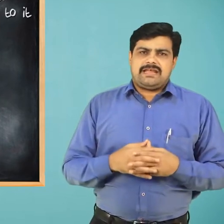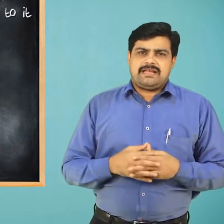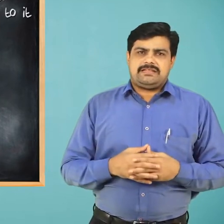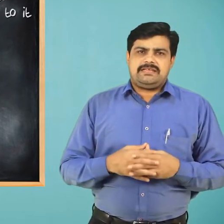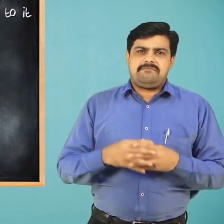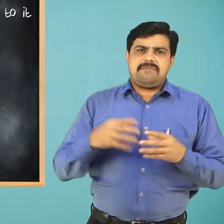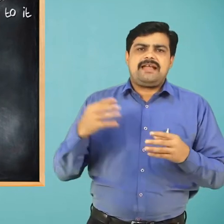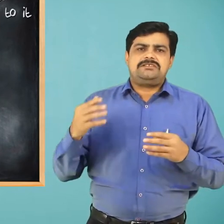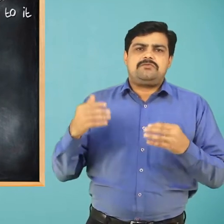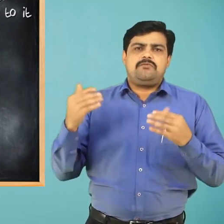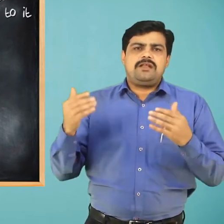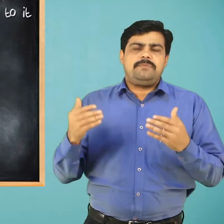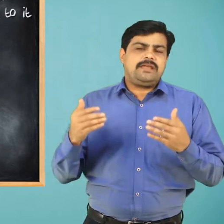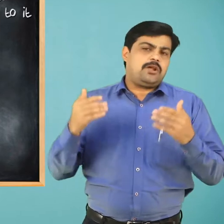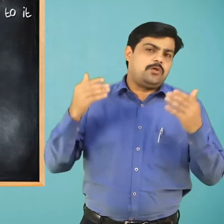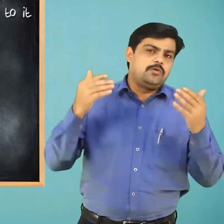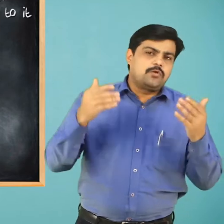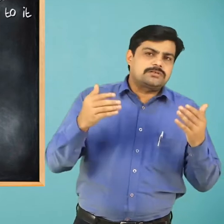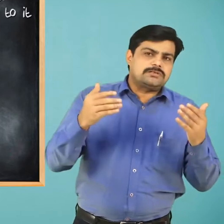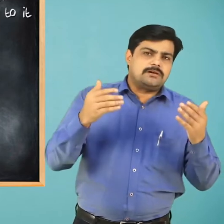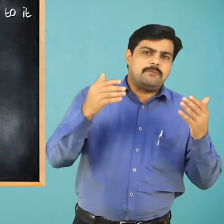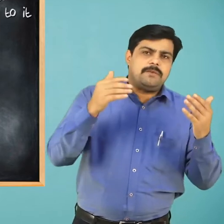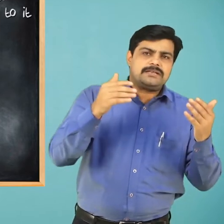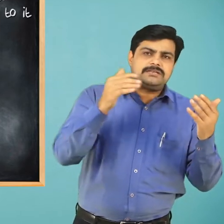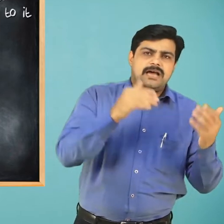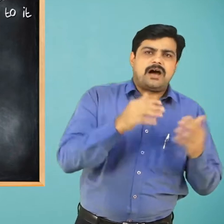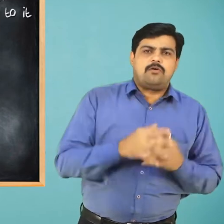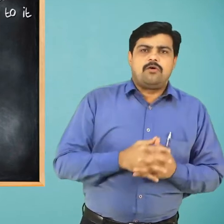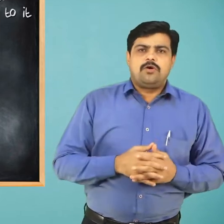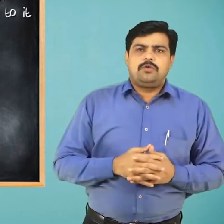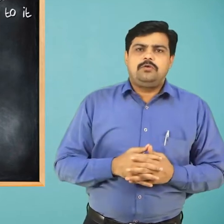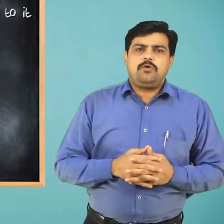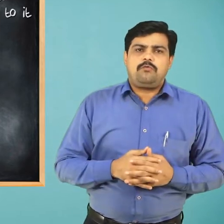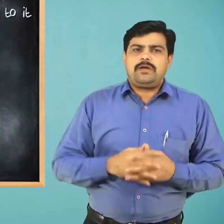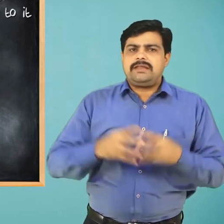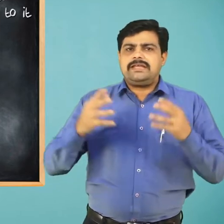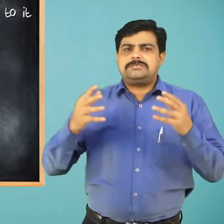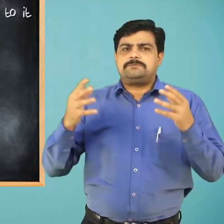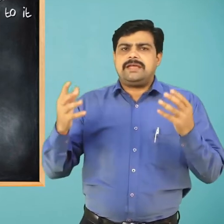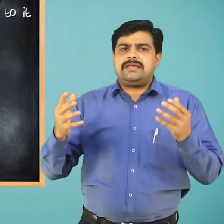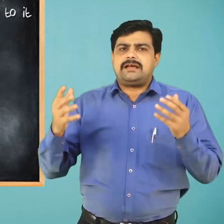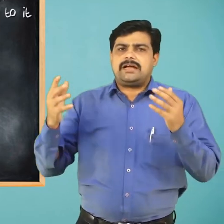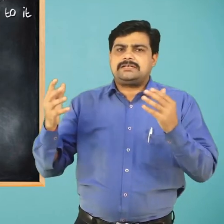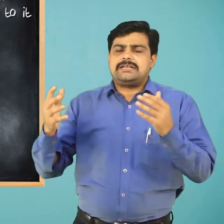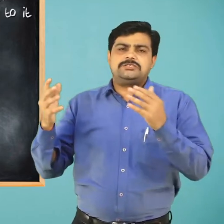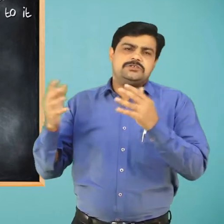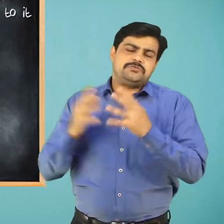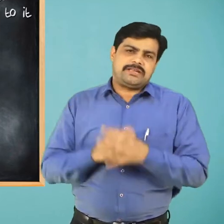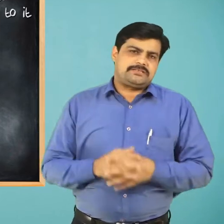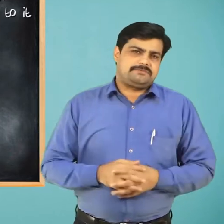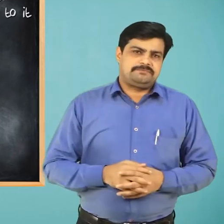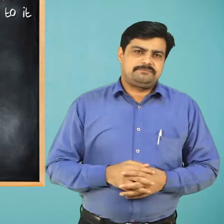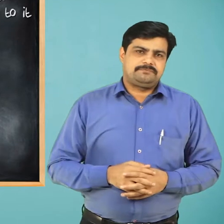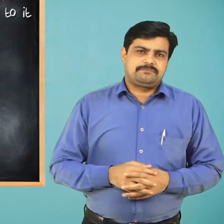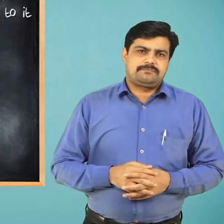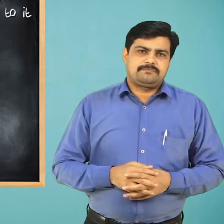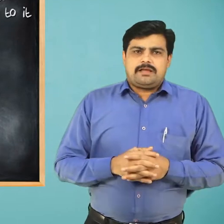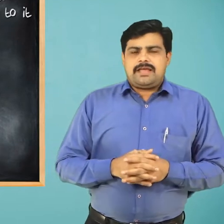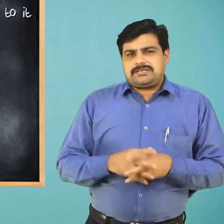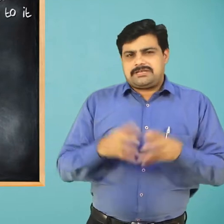someday the matter will be looked, but now no one is paying attention to it. Yes,